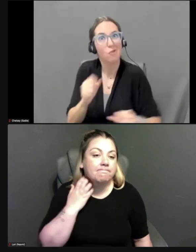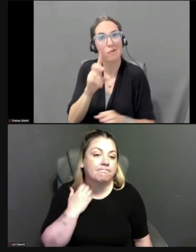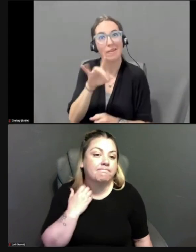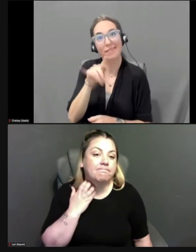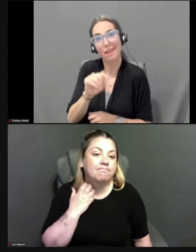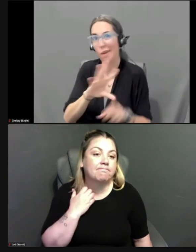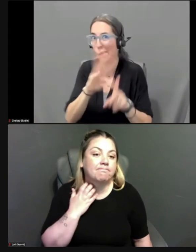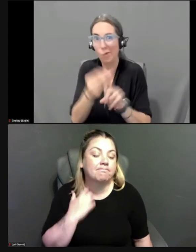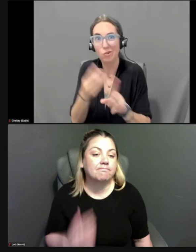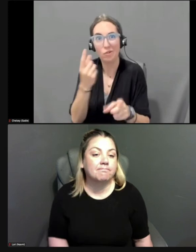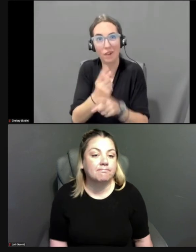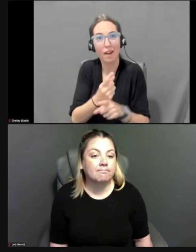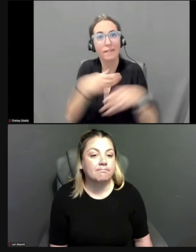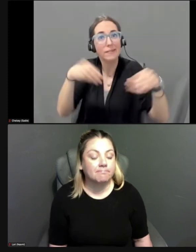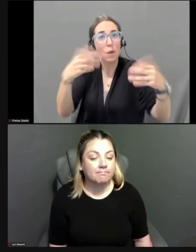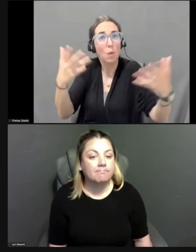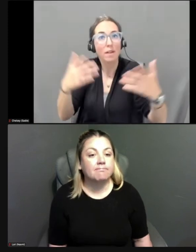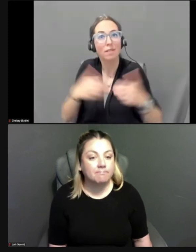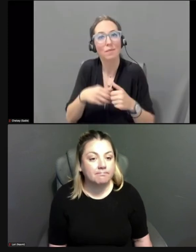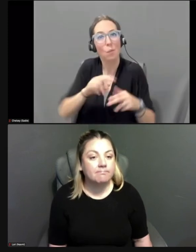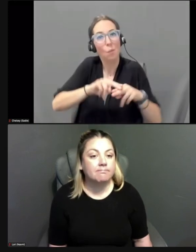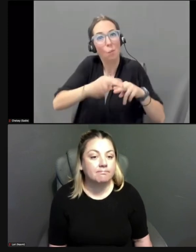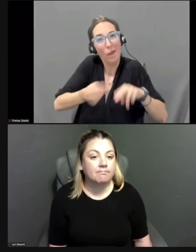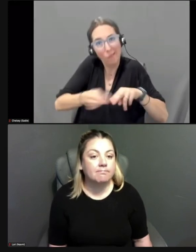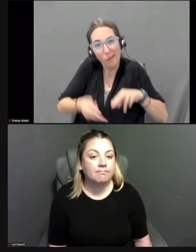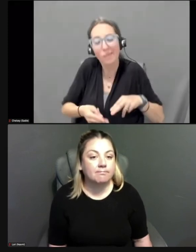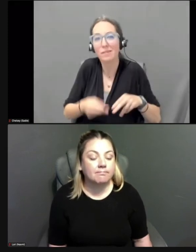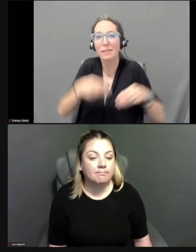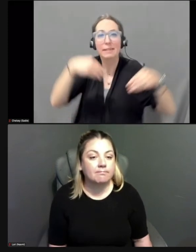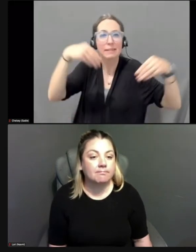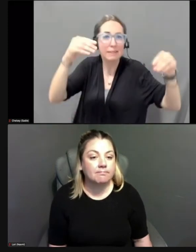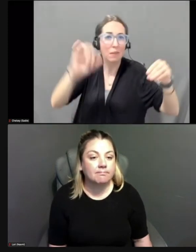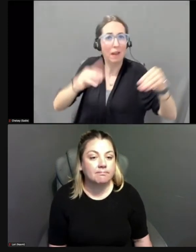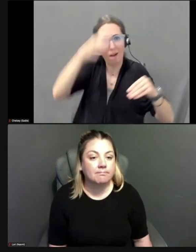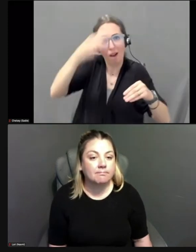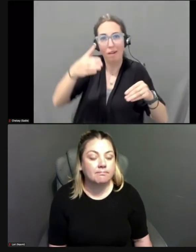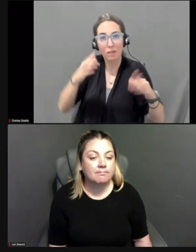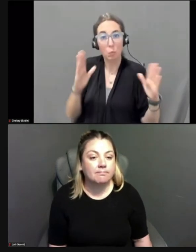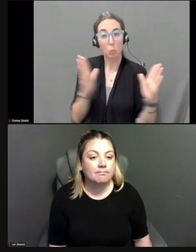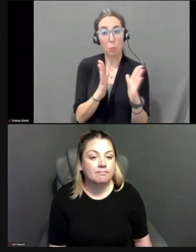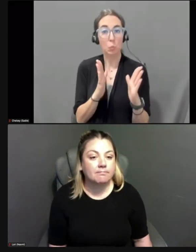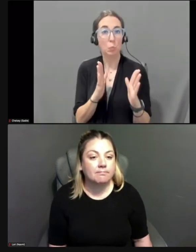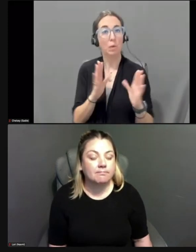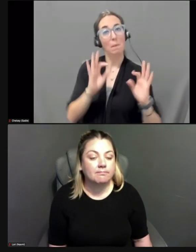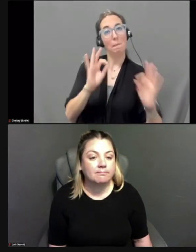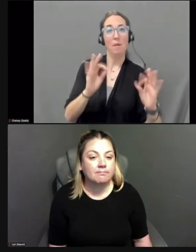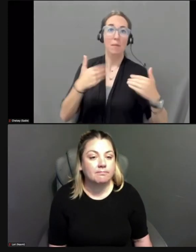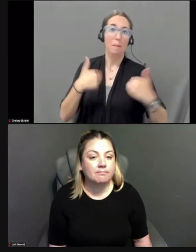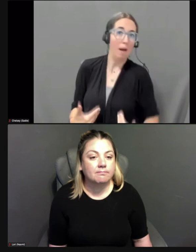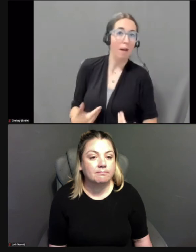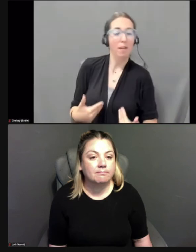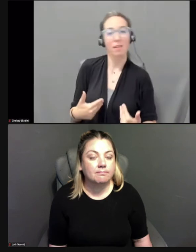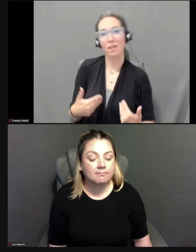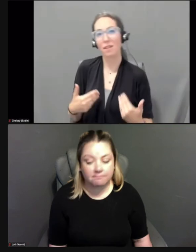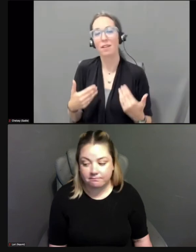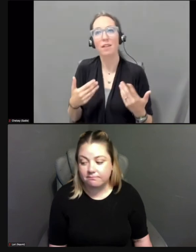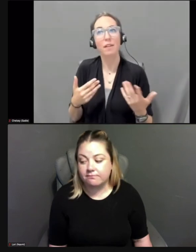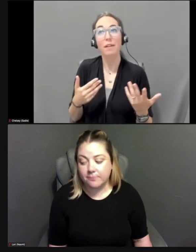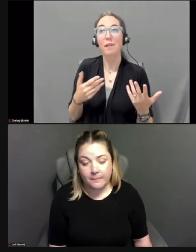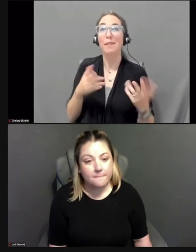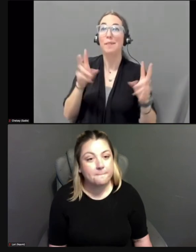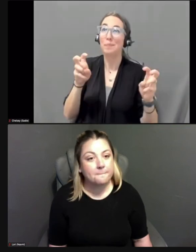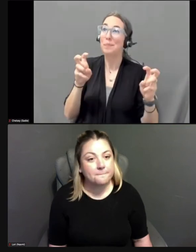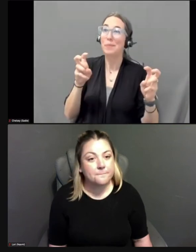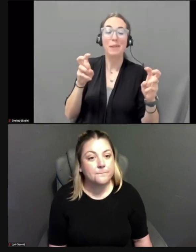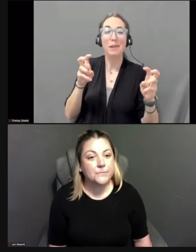sells weight loss. It sells body size. It sells all these, assumed norms of what we're supposed to look like and how we're supposed